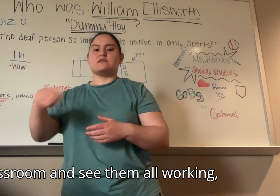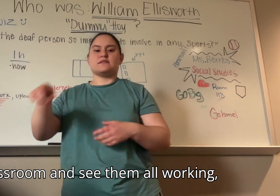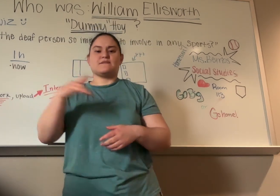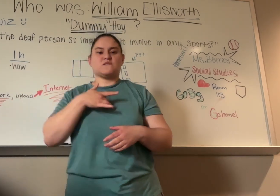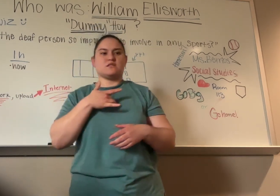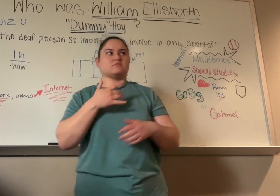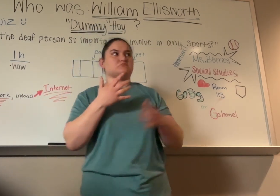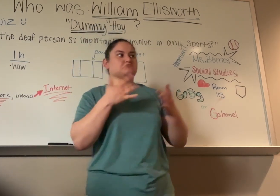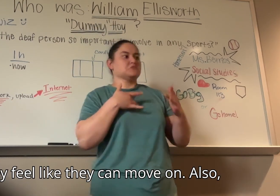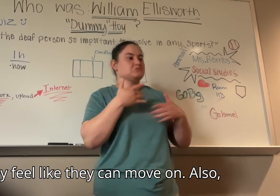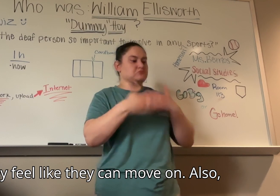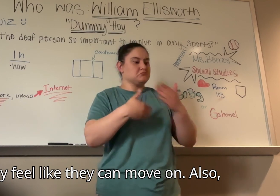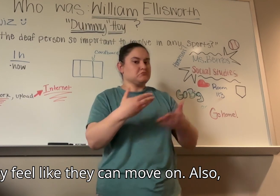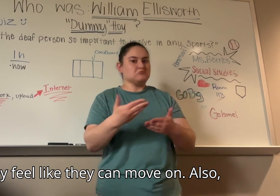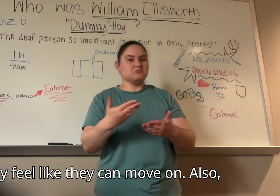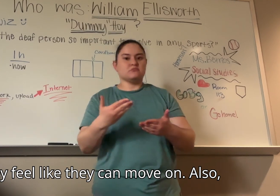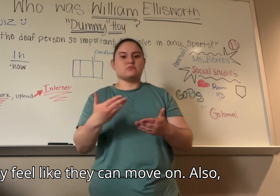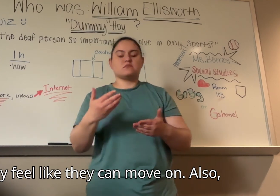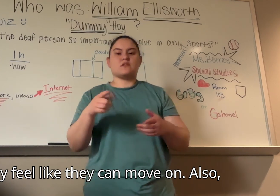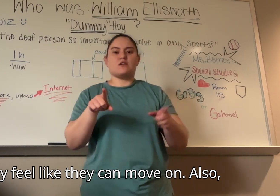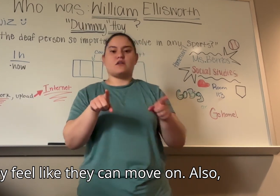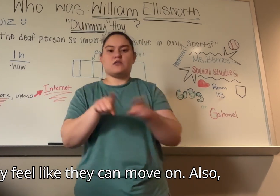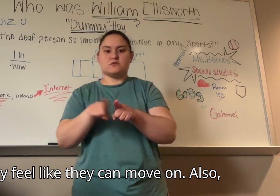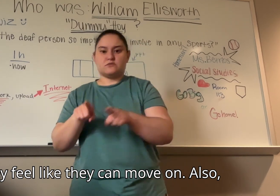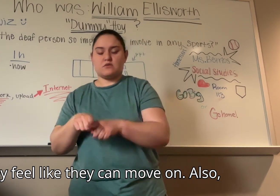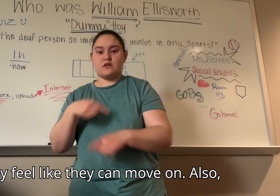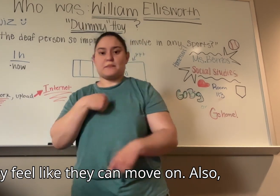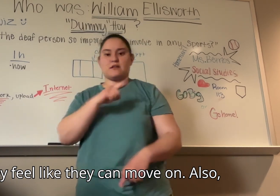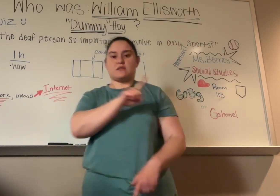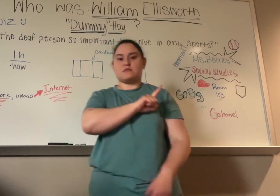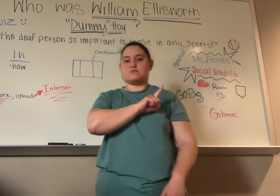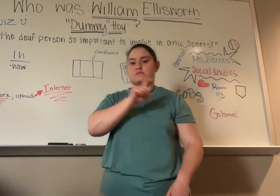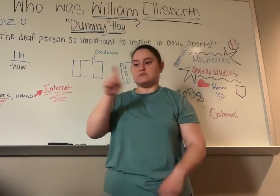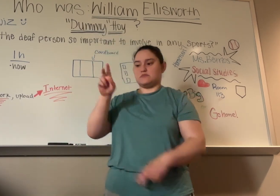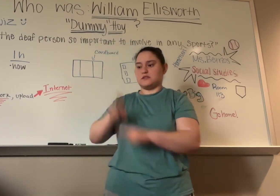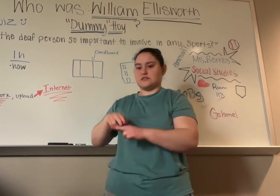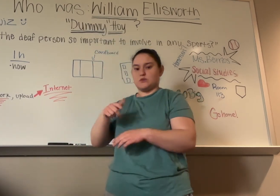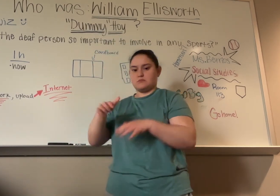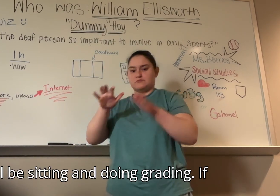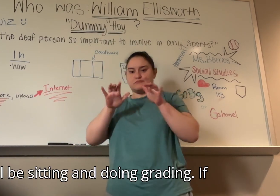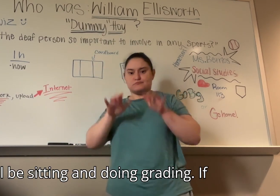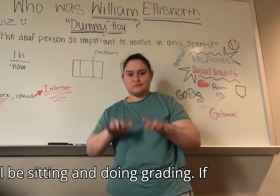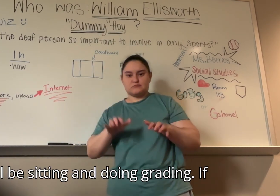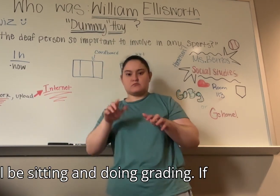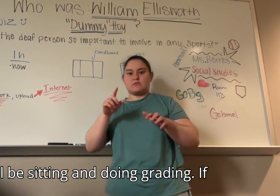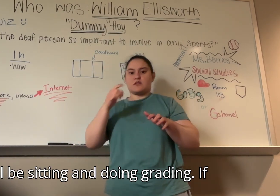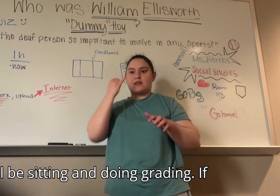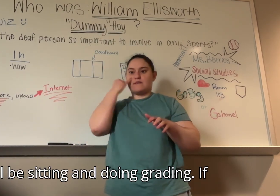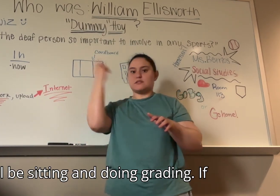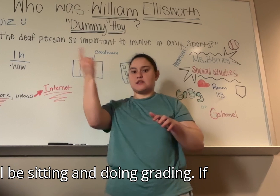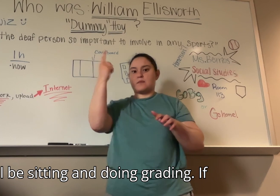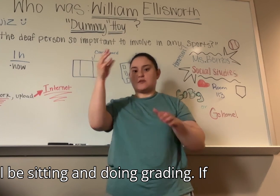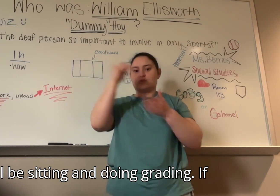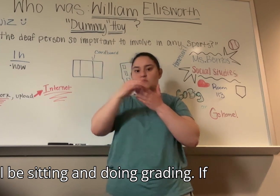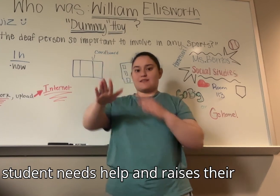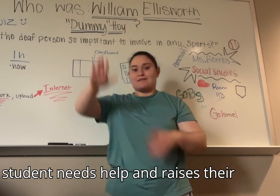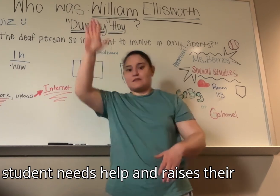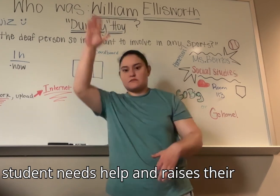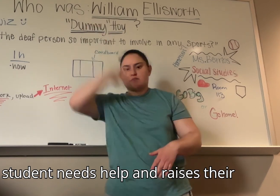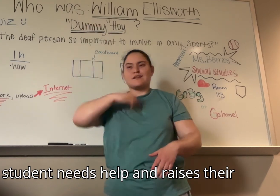working, they feel like they can move on. Also, I'll be sitting and doing grading. If some student needs